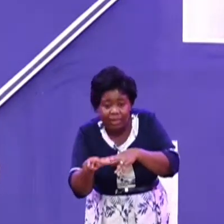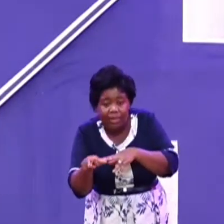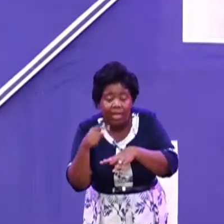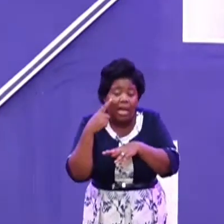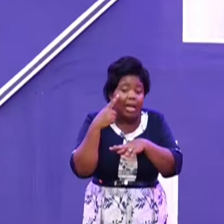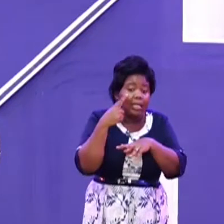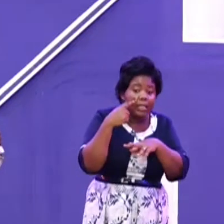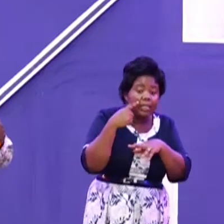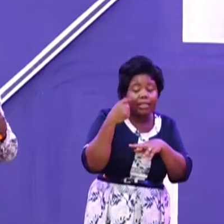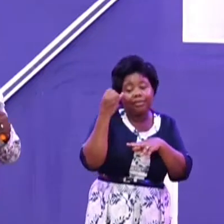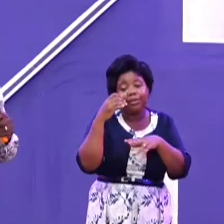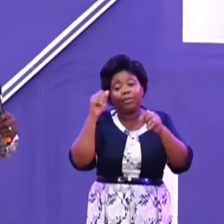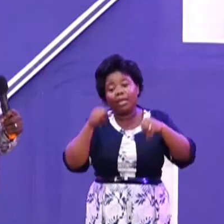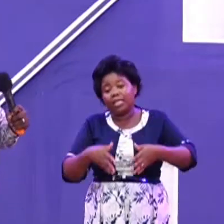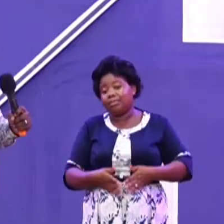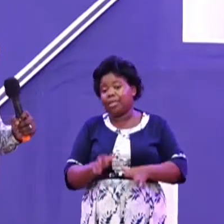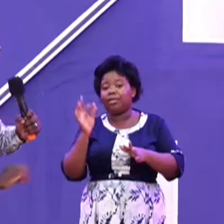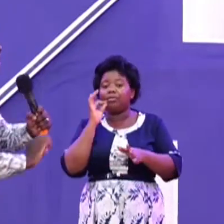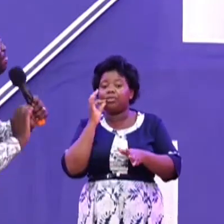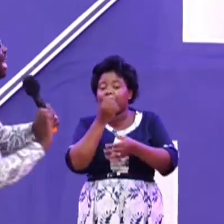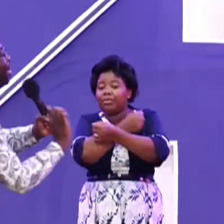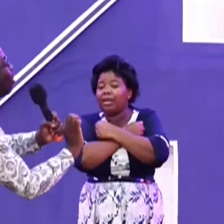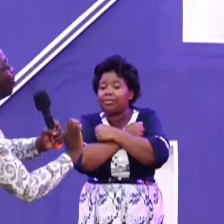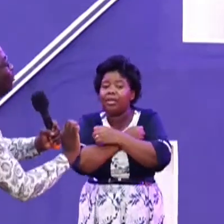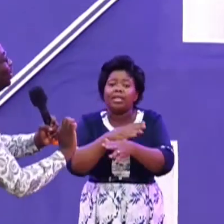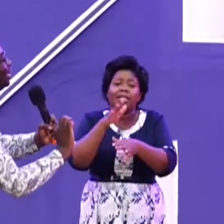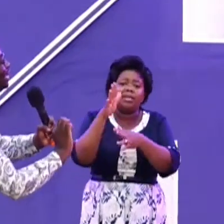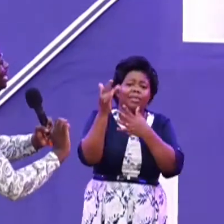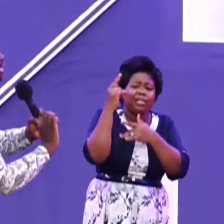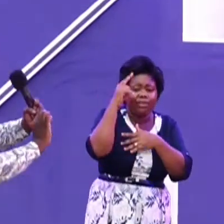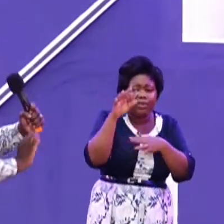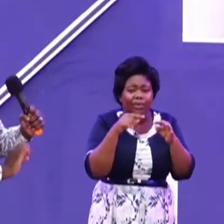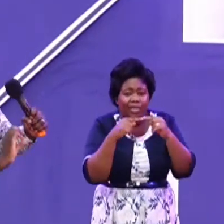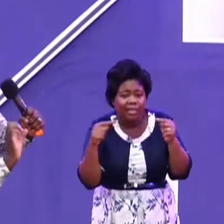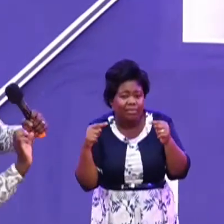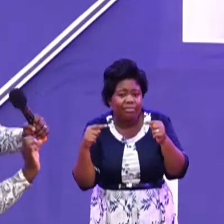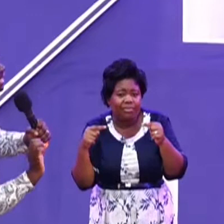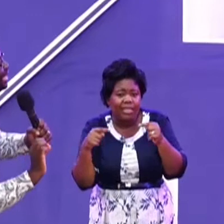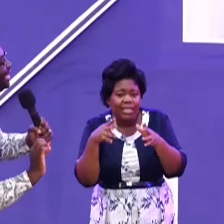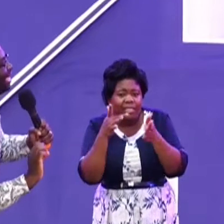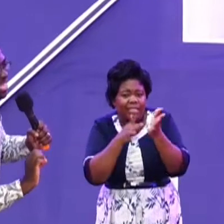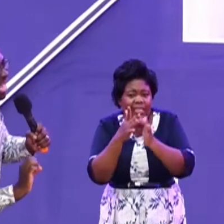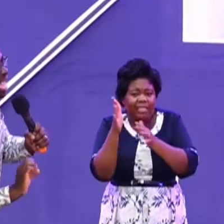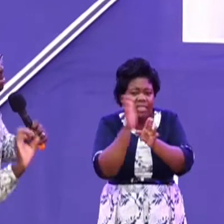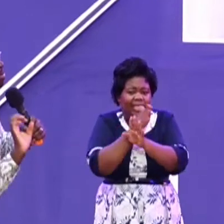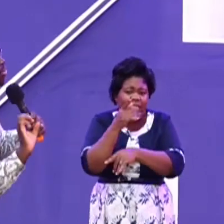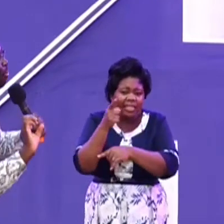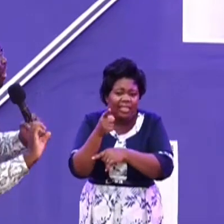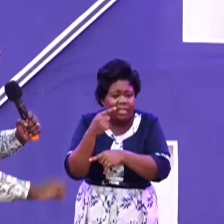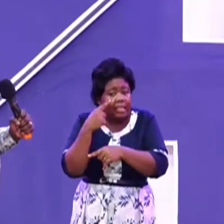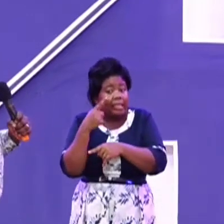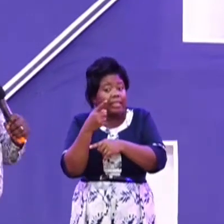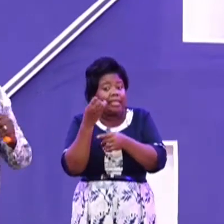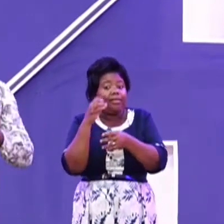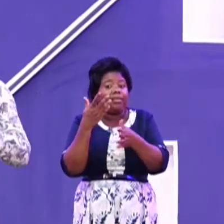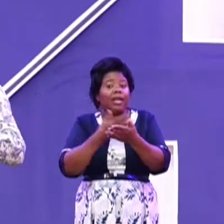to see if you can bear the fruit of love. He's waiting in your enemy. That's where he's waiting from,